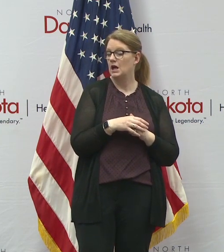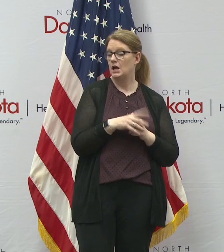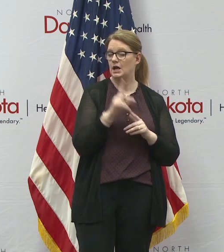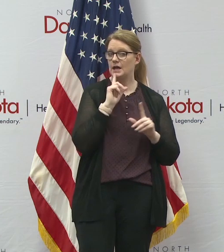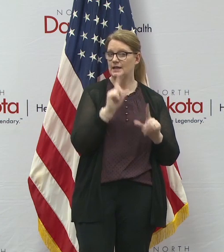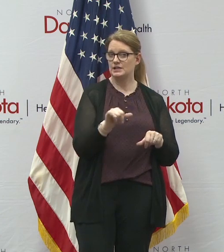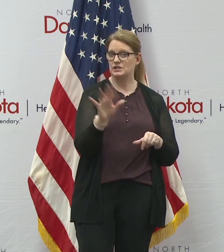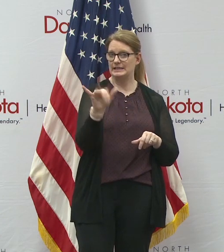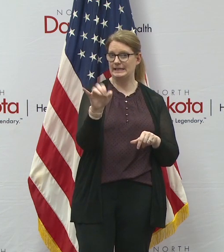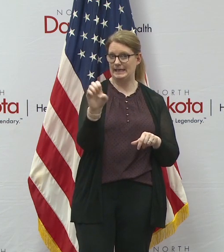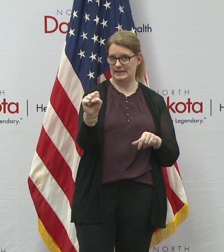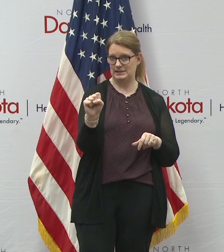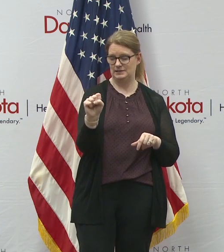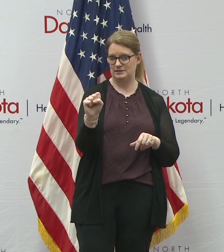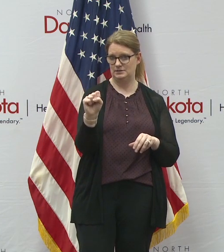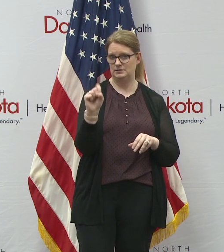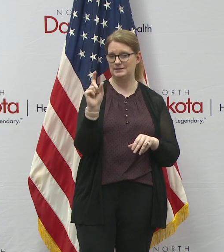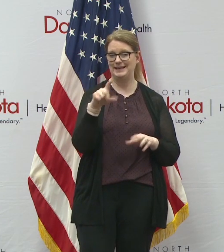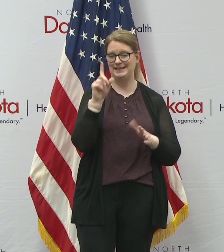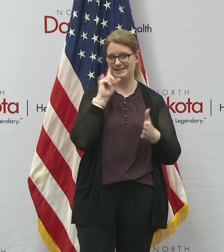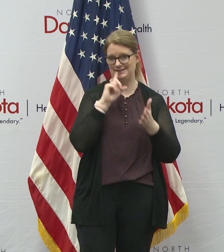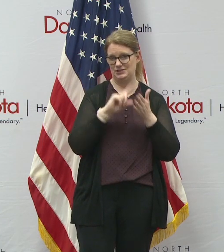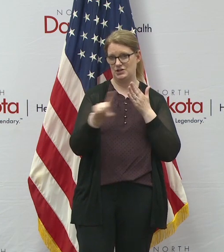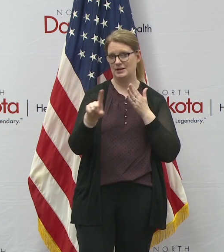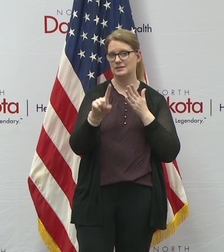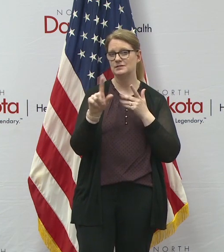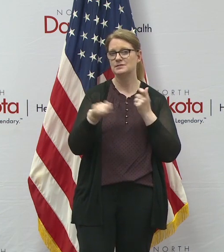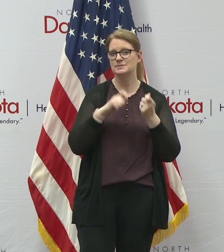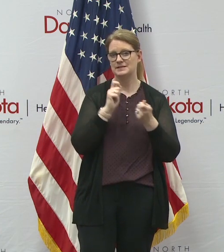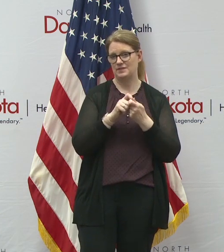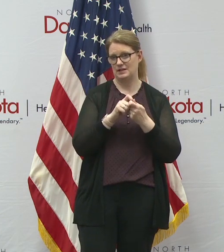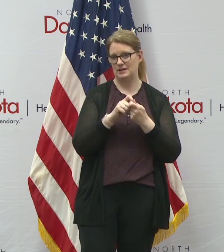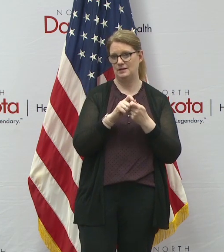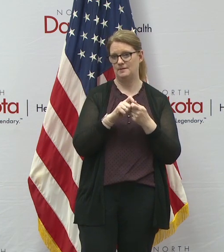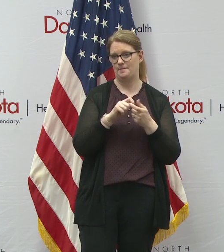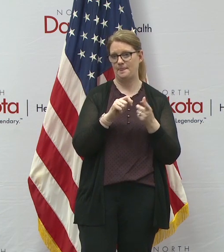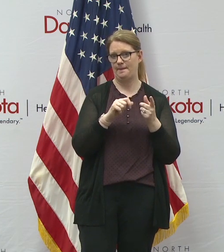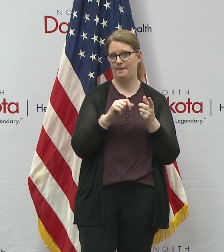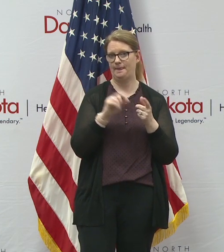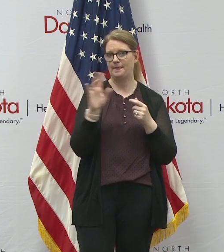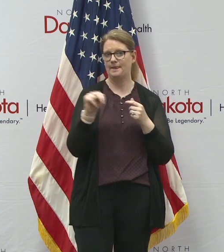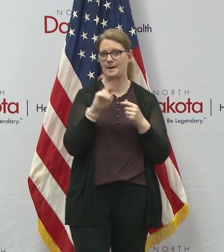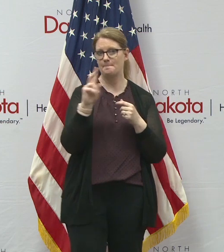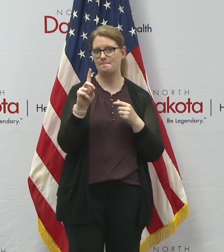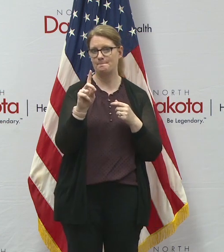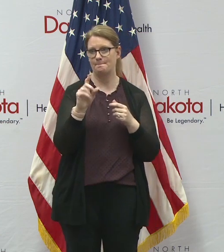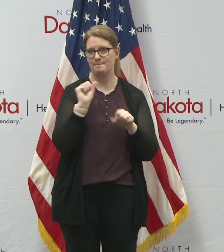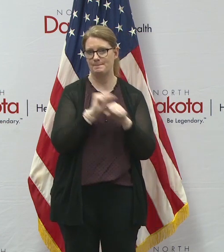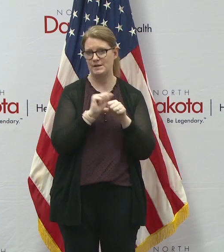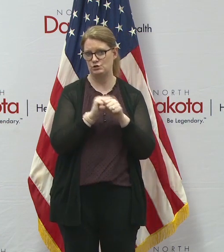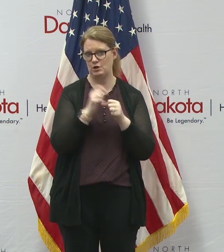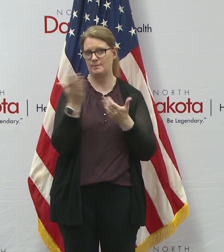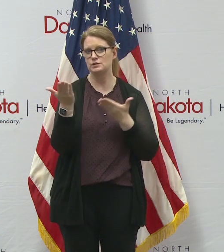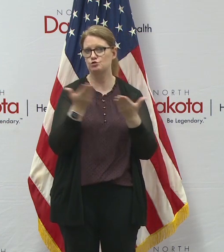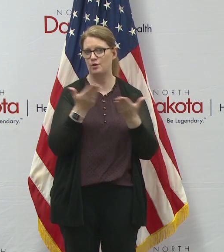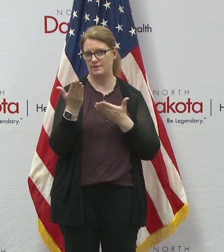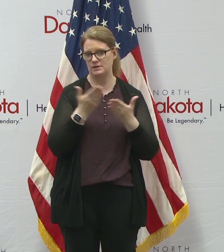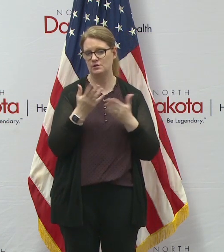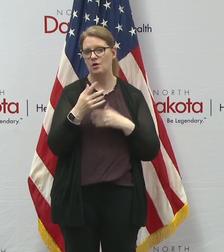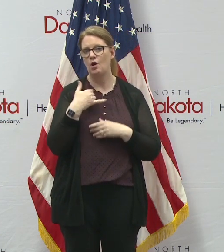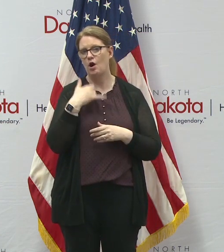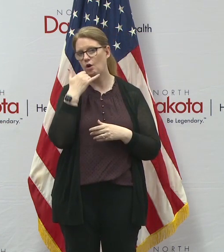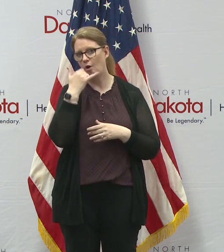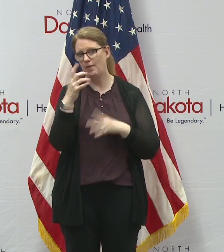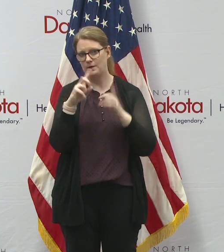because they should check specifically again with North Dakota with the Job Service or call our Department